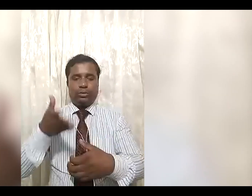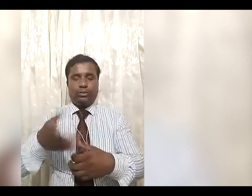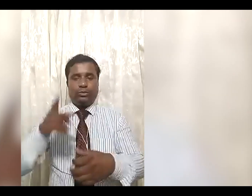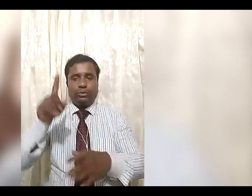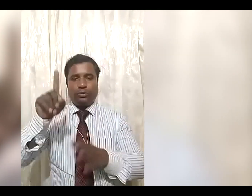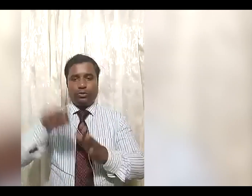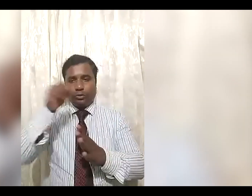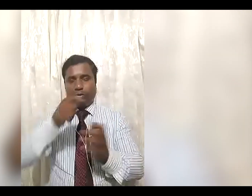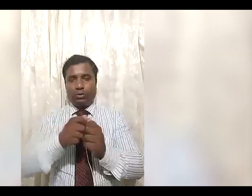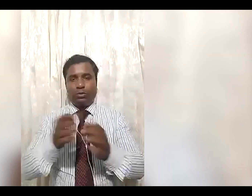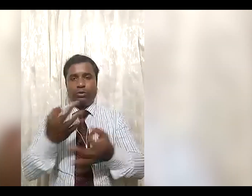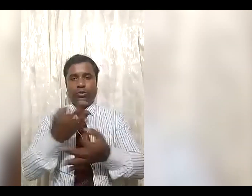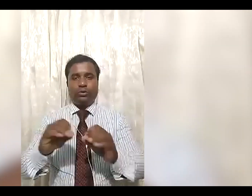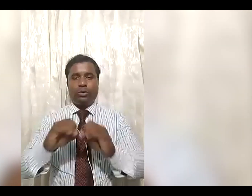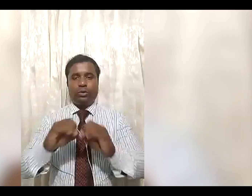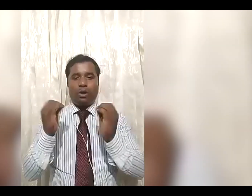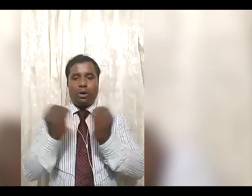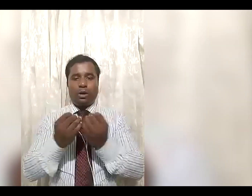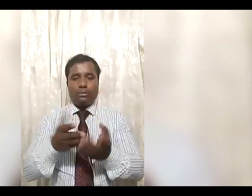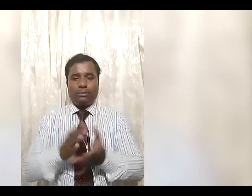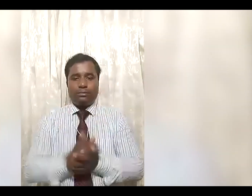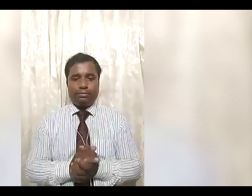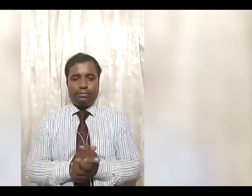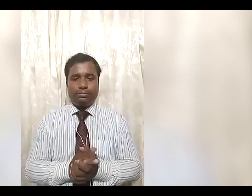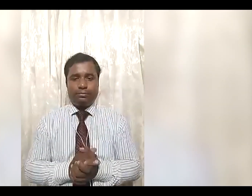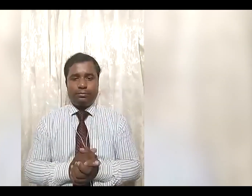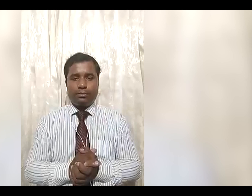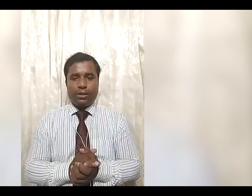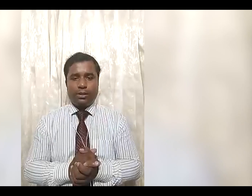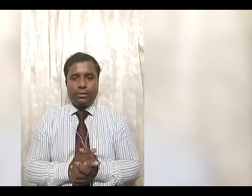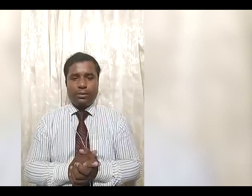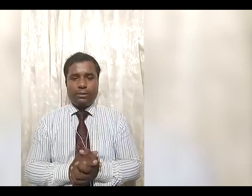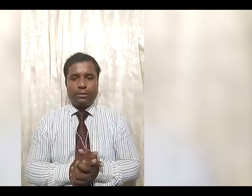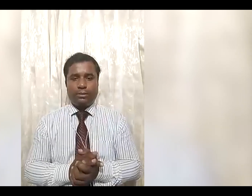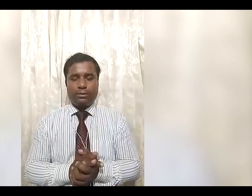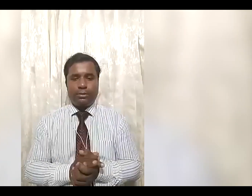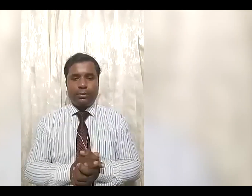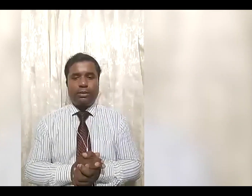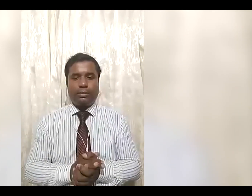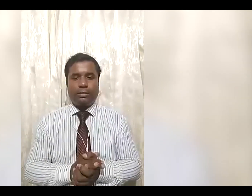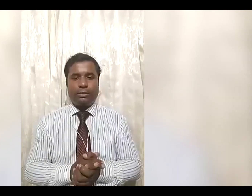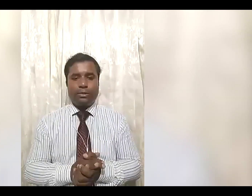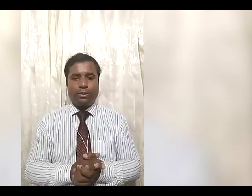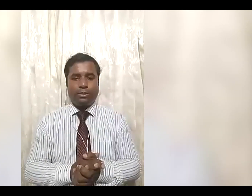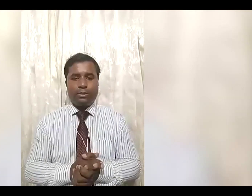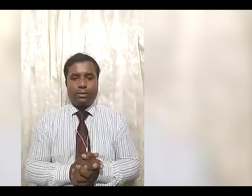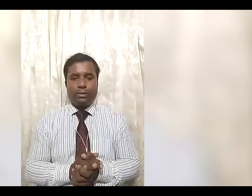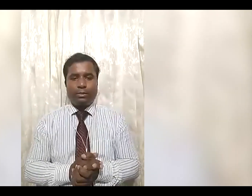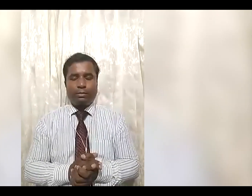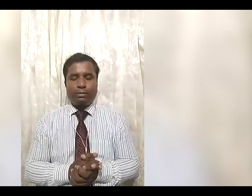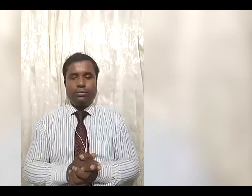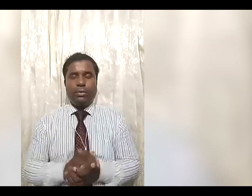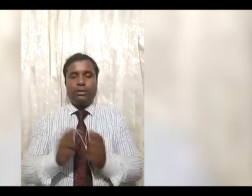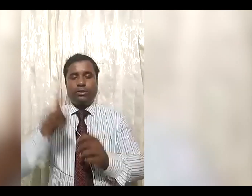and the organization, non-profit organization make a good example, then we will use it on